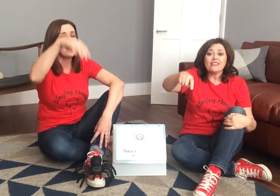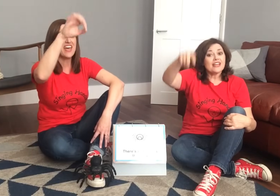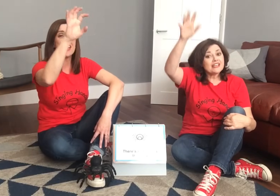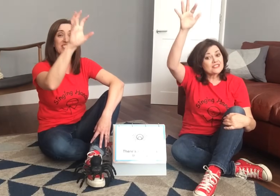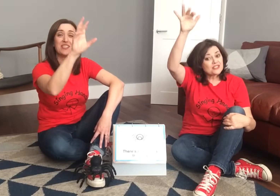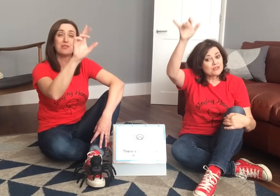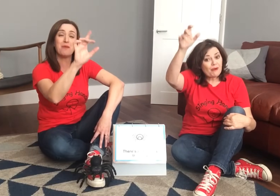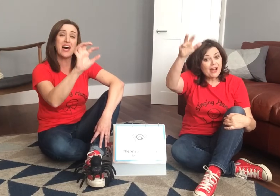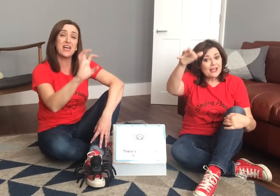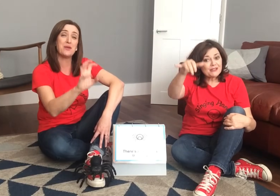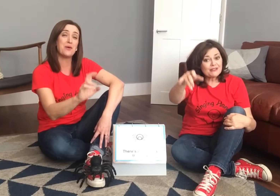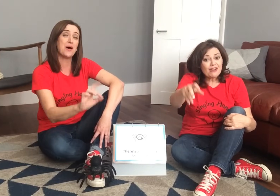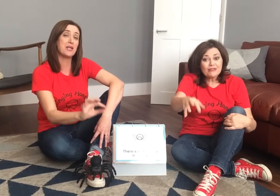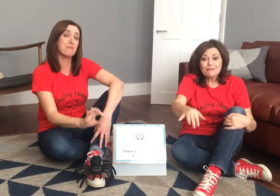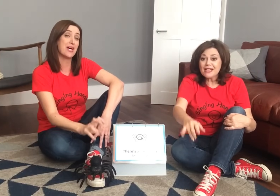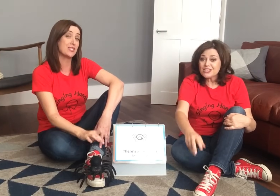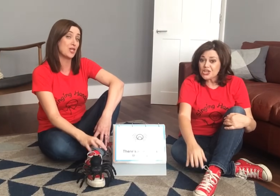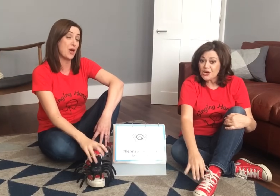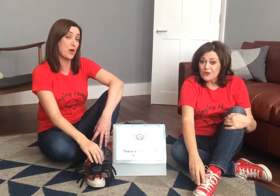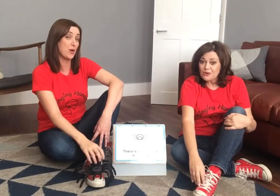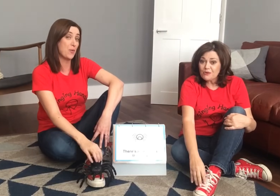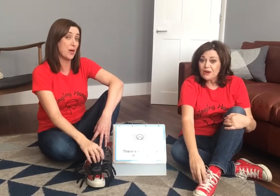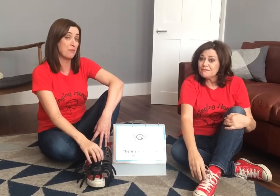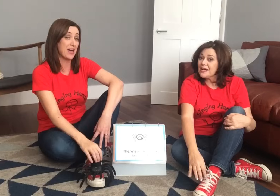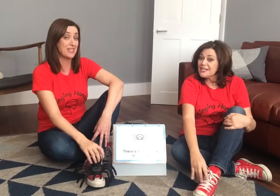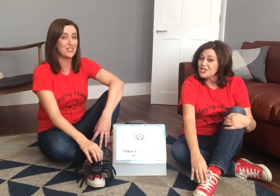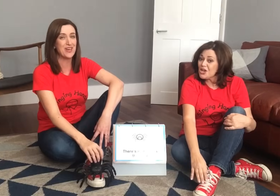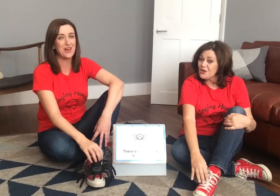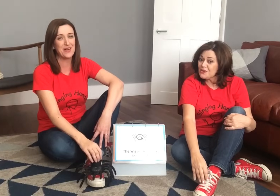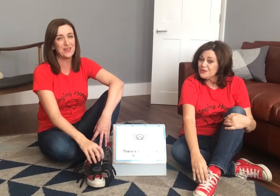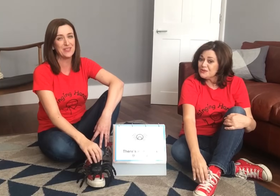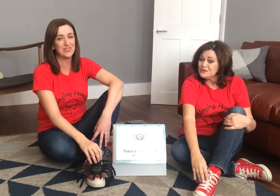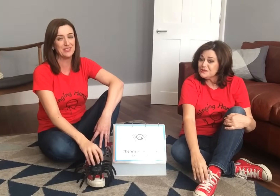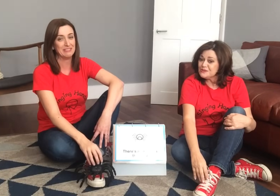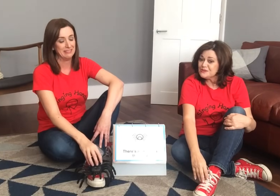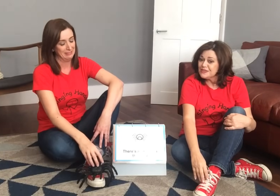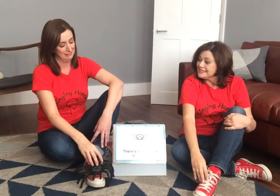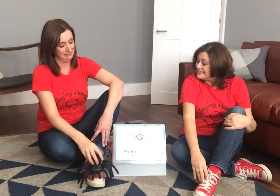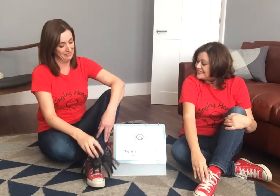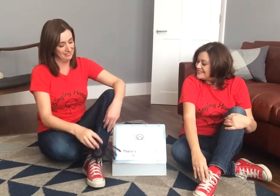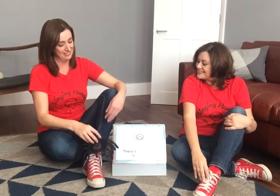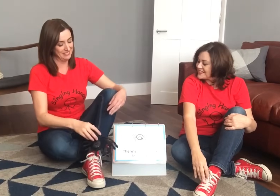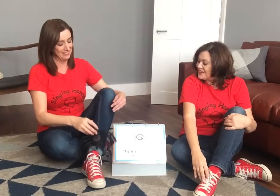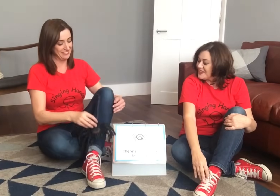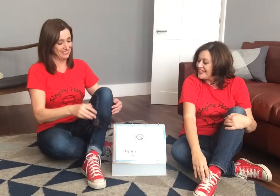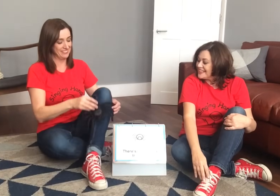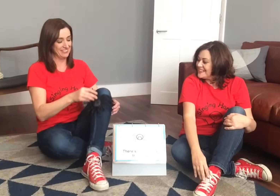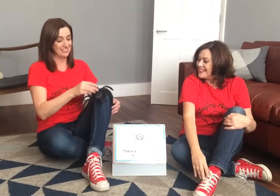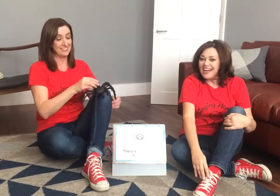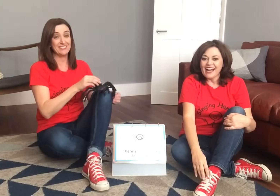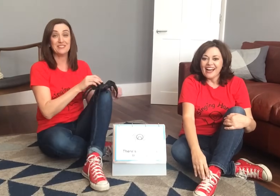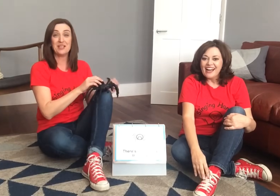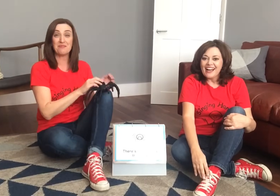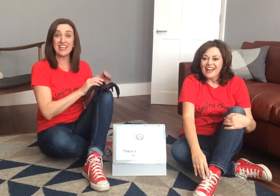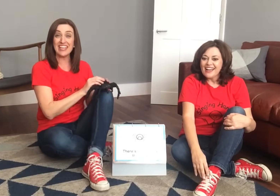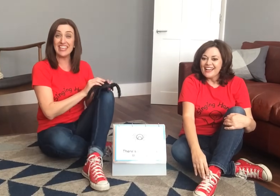There's a spider on my toe, on my toe. Where's going? On my knee.